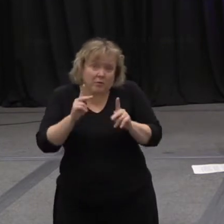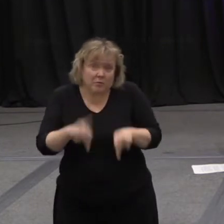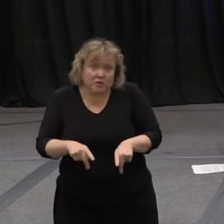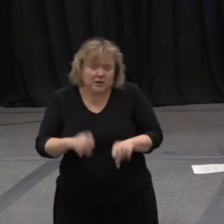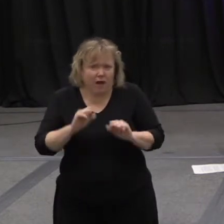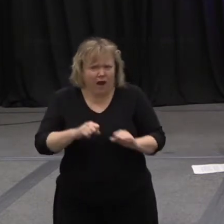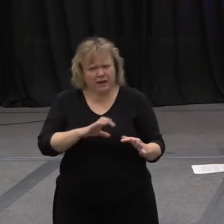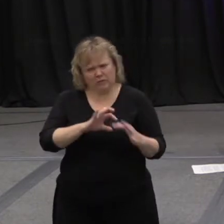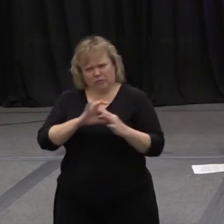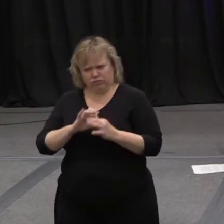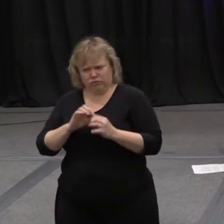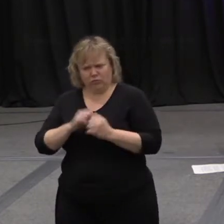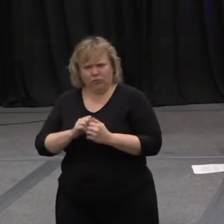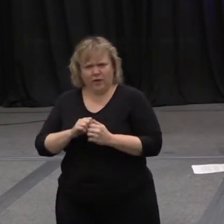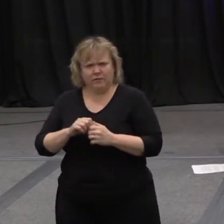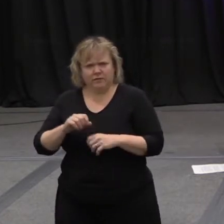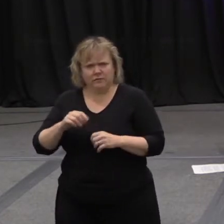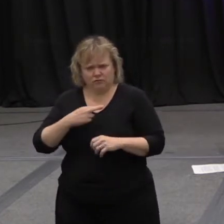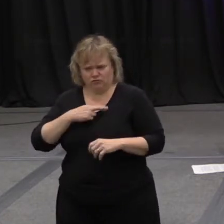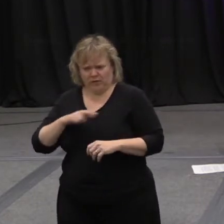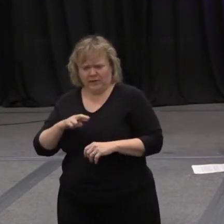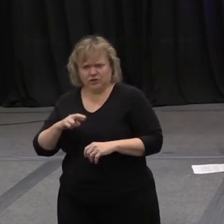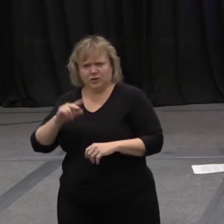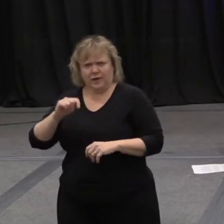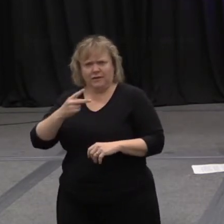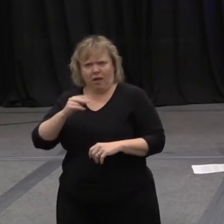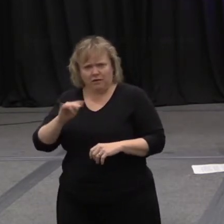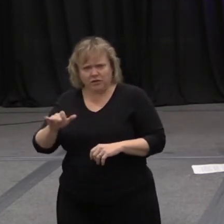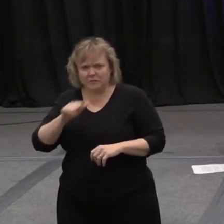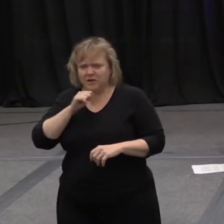theology. I'm not just saying, well, this is how I want to behave